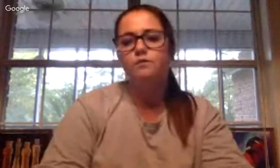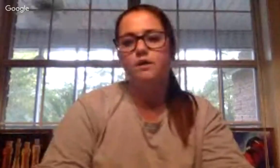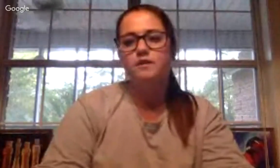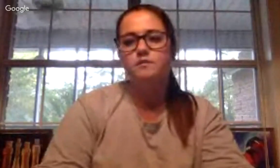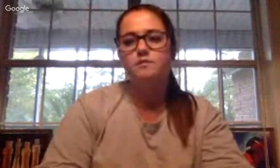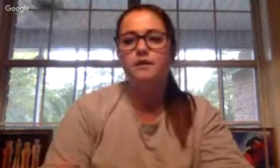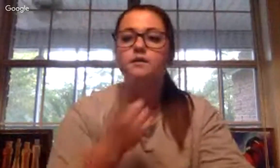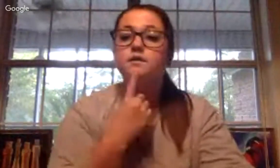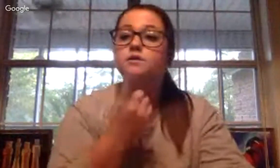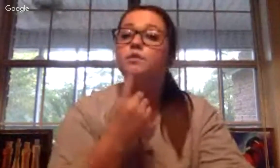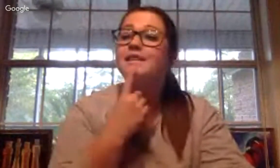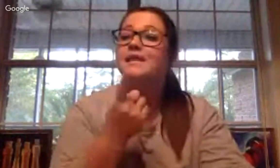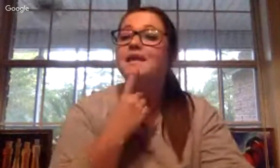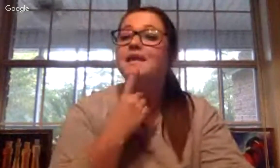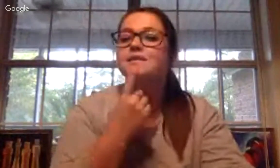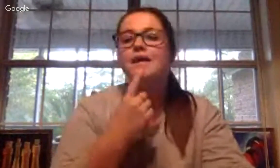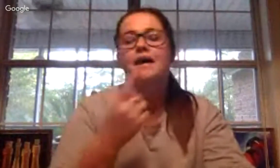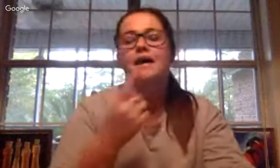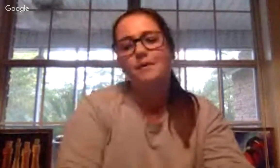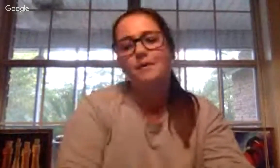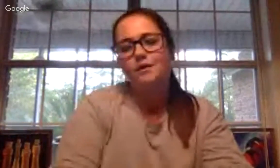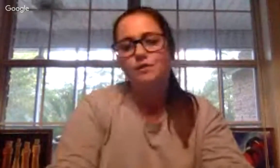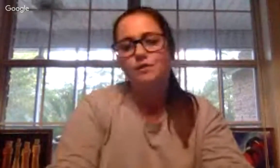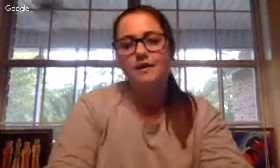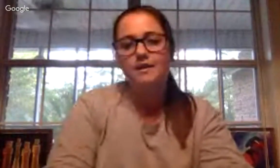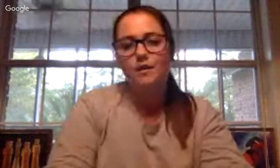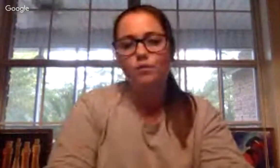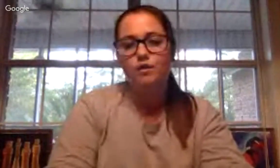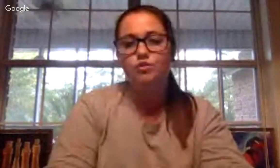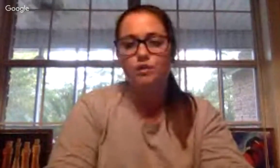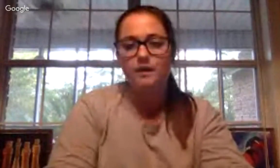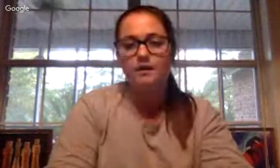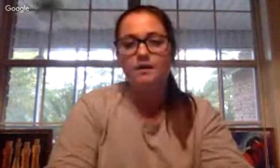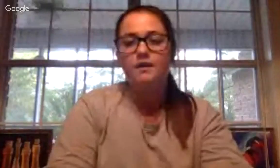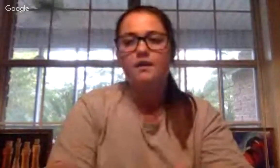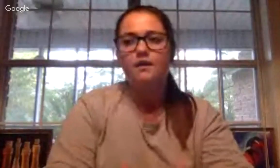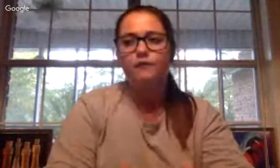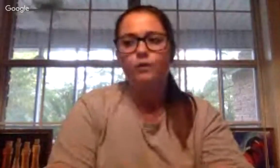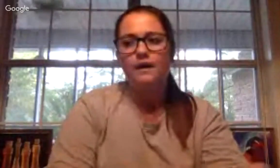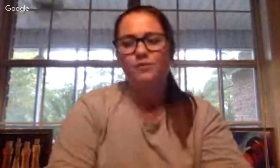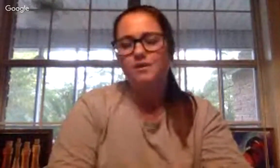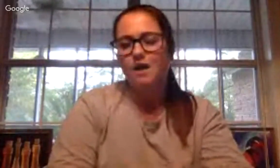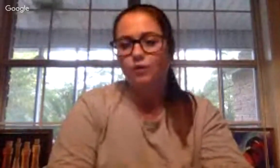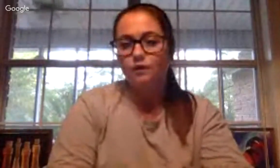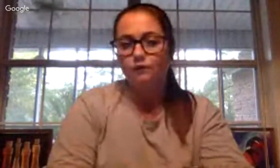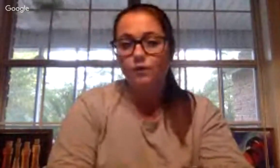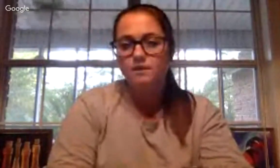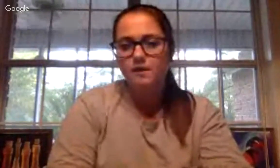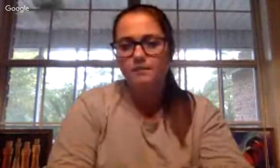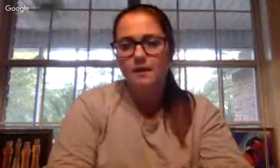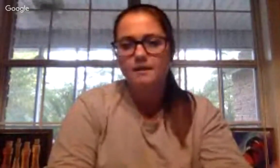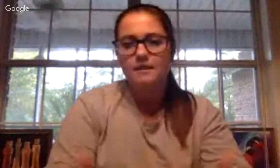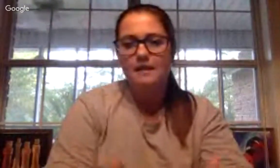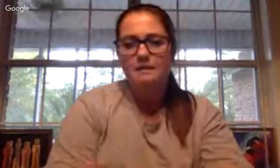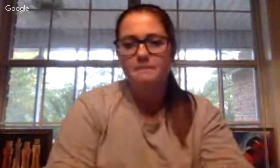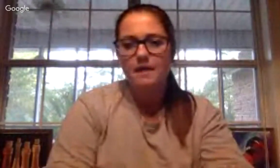walks up to me and is doing this, I may not understand that they want to drink. Therefore, I would not reinforce their demand, and that may